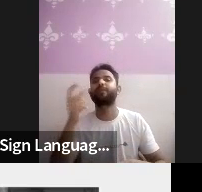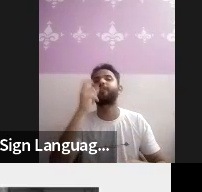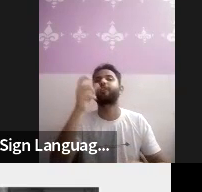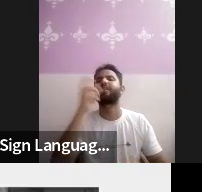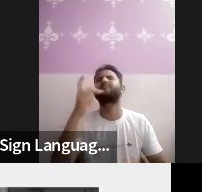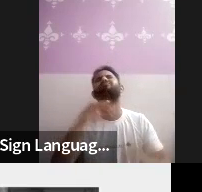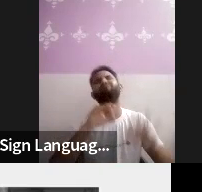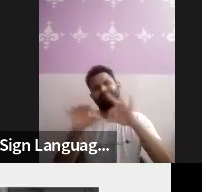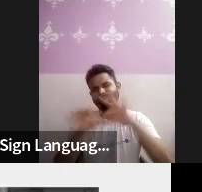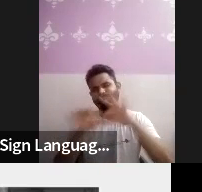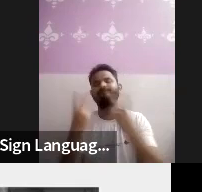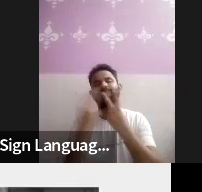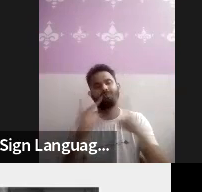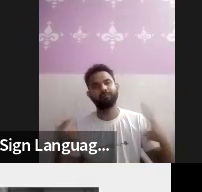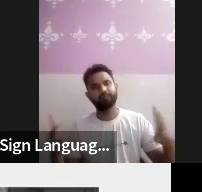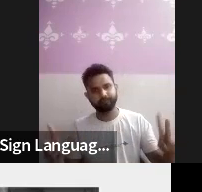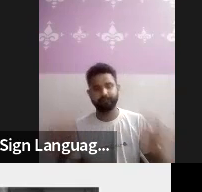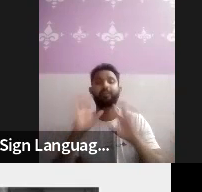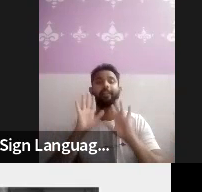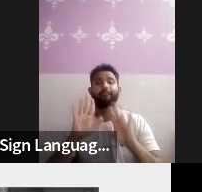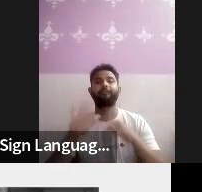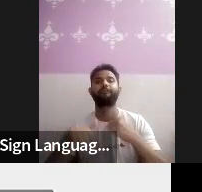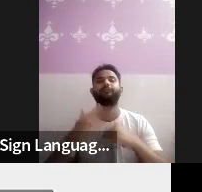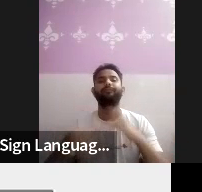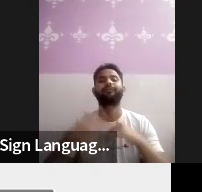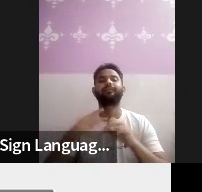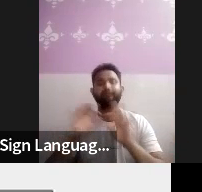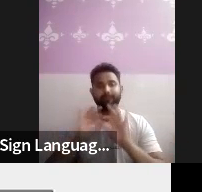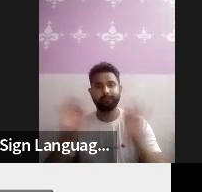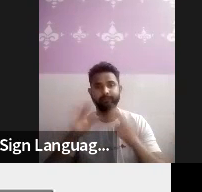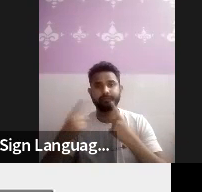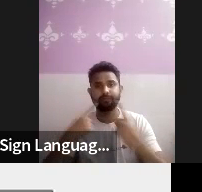to somebody who's visually impaired, which is